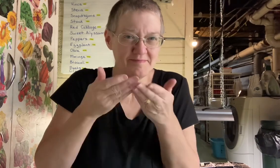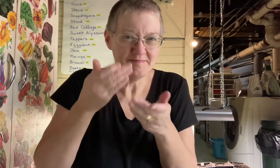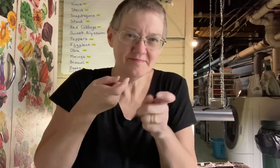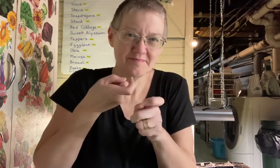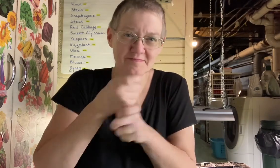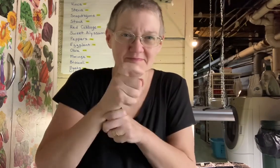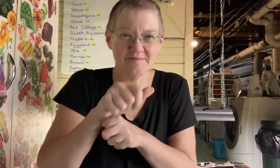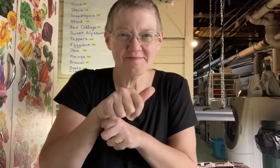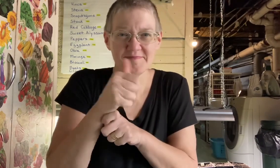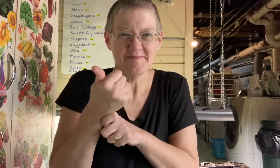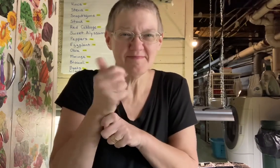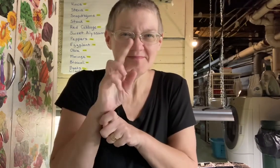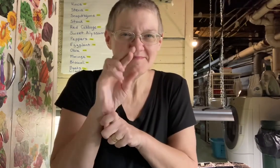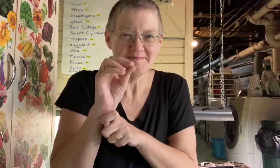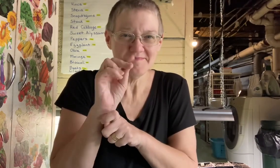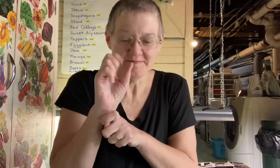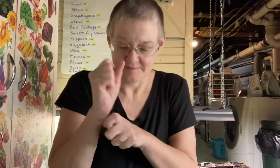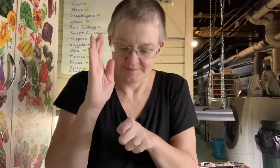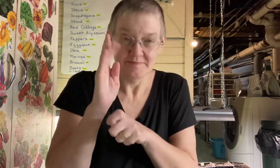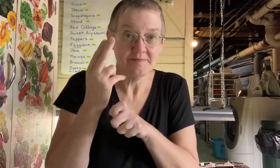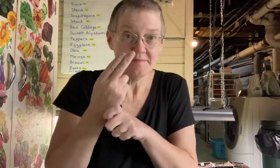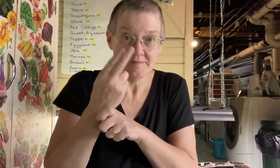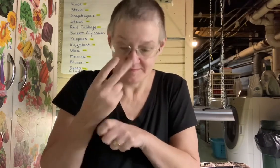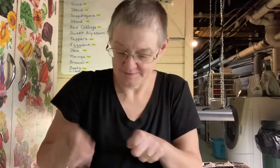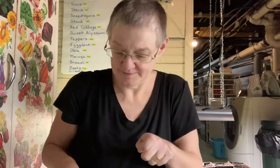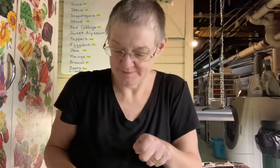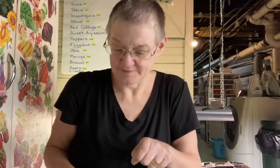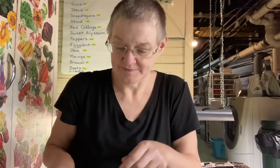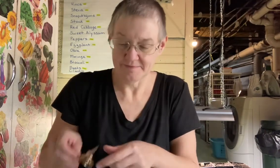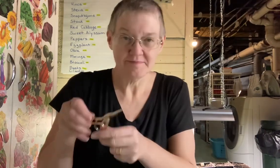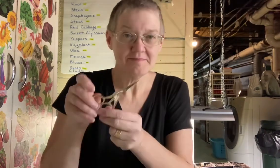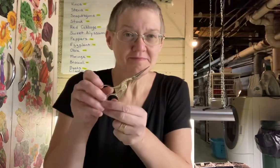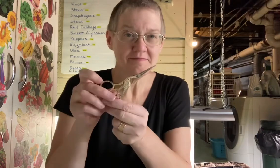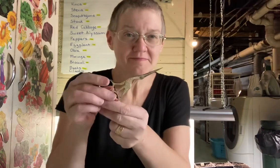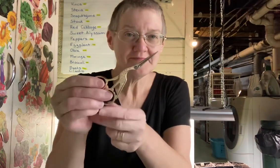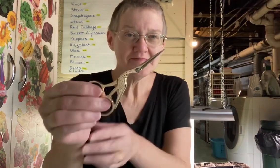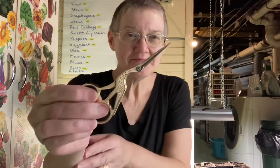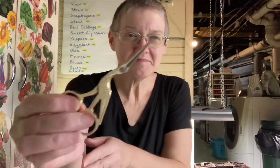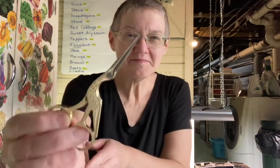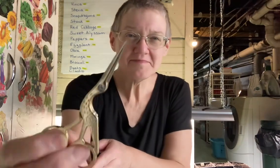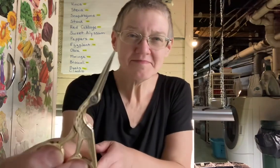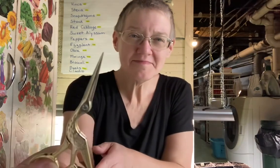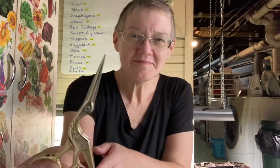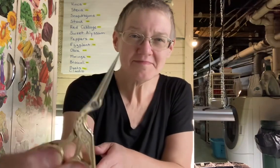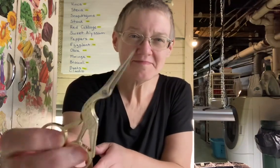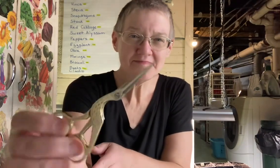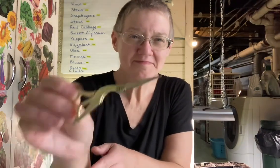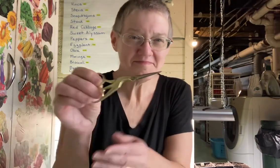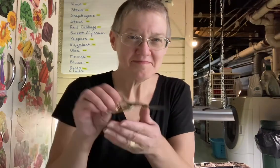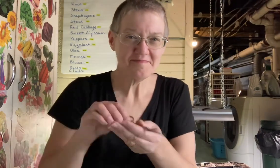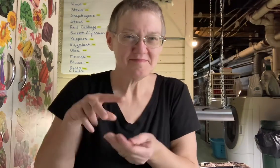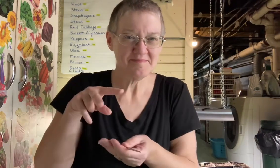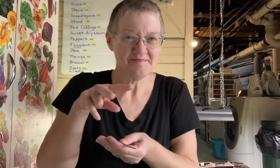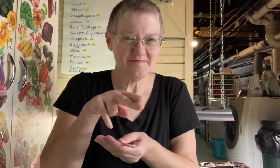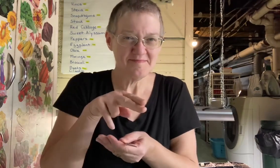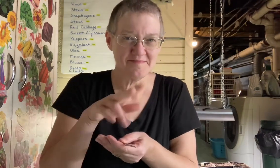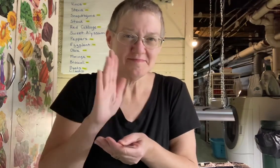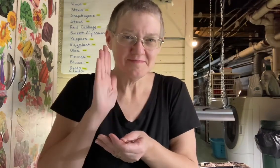these scissors because I'm afraid that if I pull up the extras, it's going to damage the roots. So we're going to use these really fine